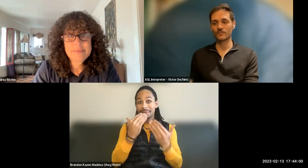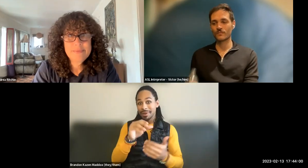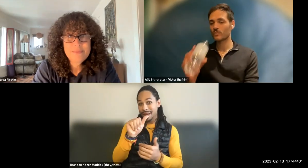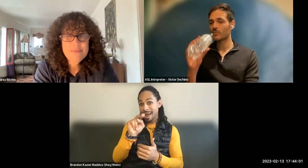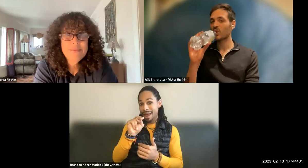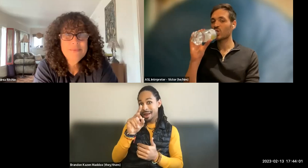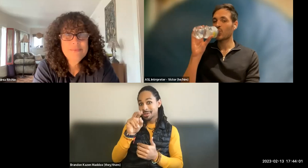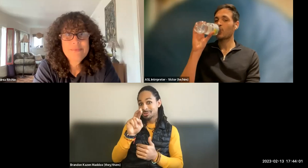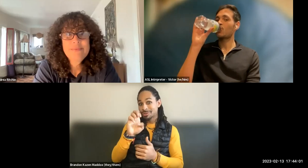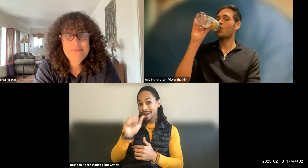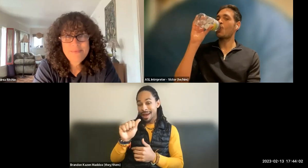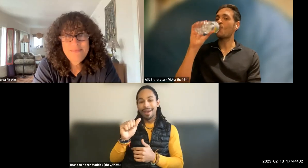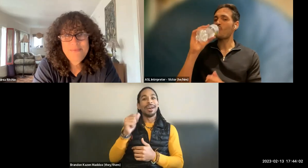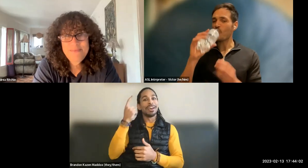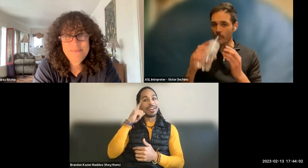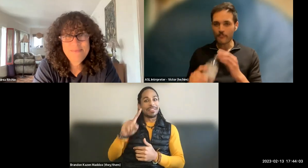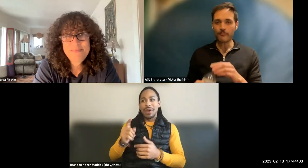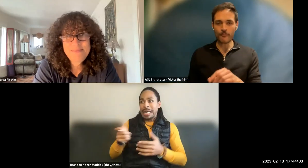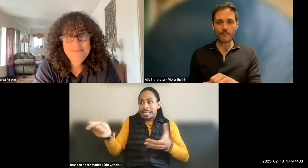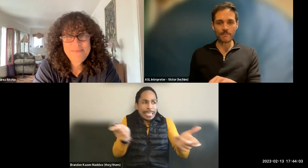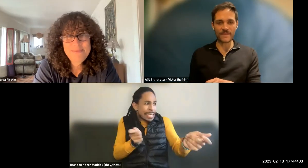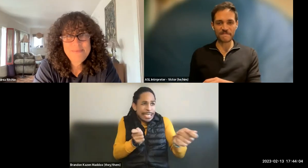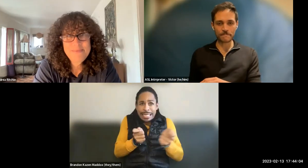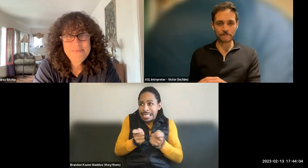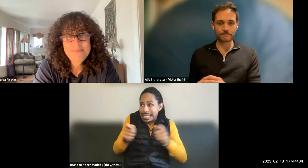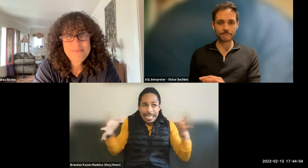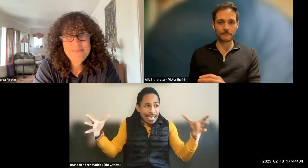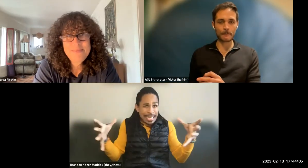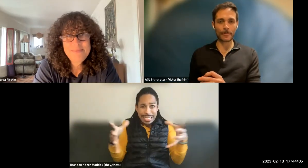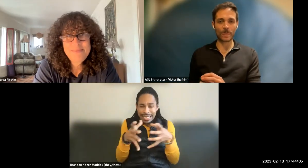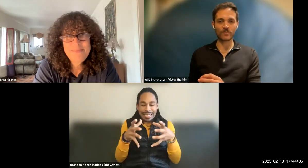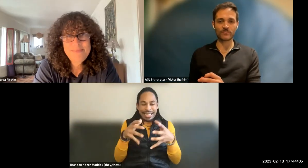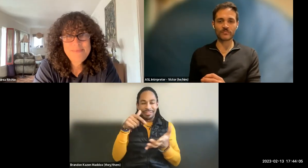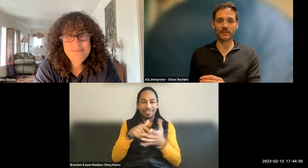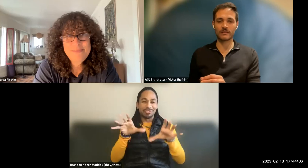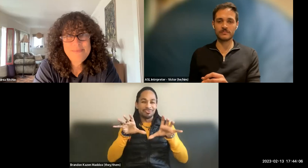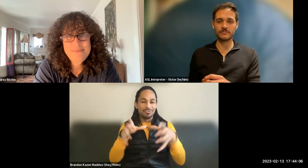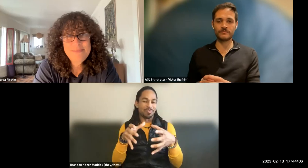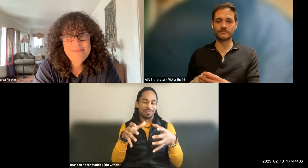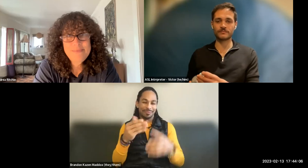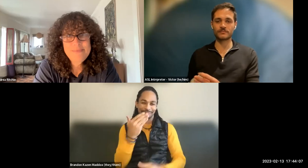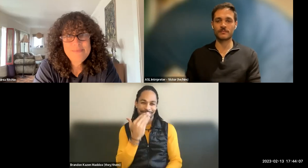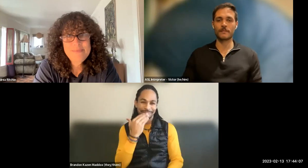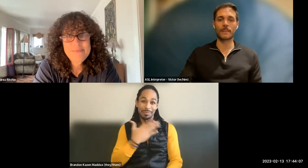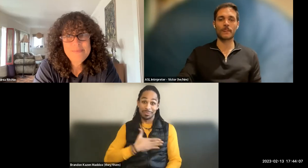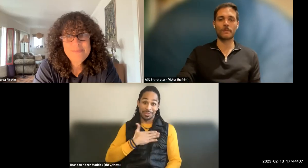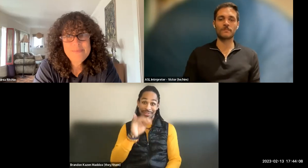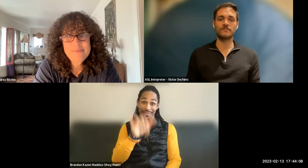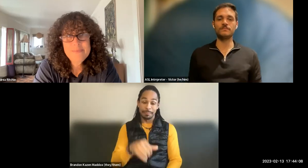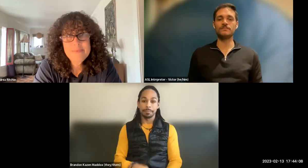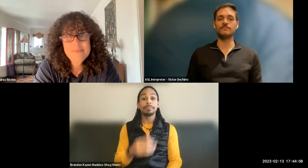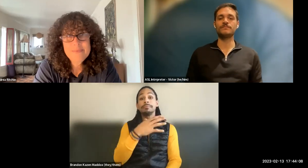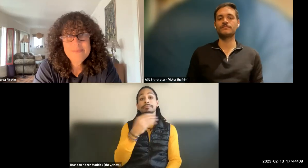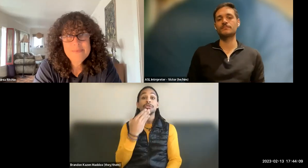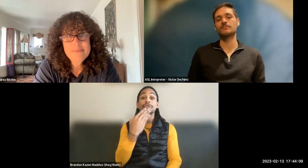this unwieldy group together. Really appreciate that. And good afternoon and good evening, depending on where you all